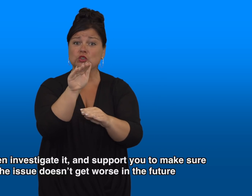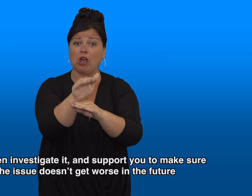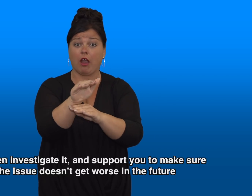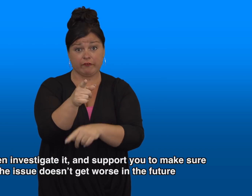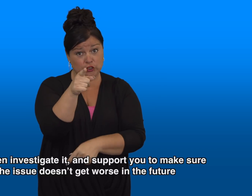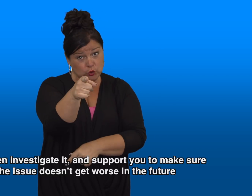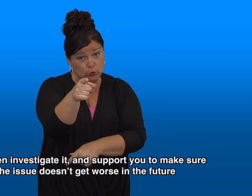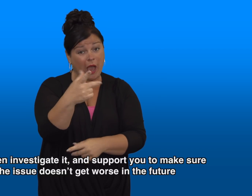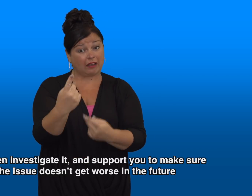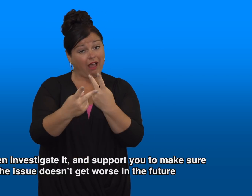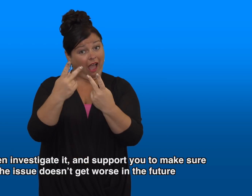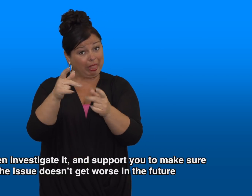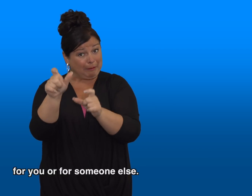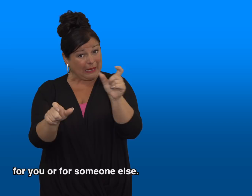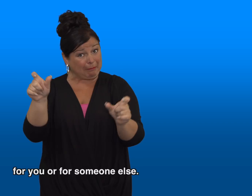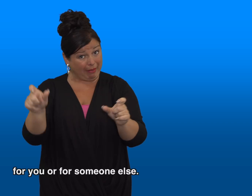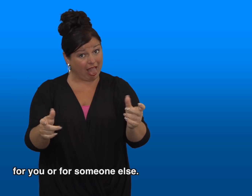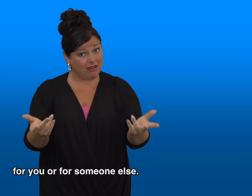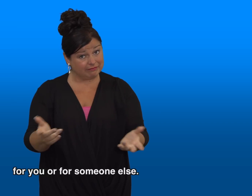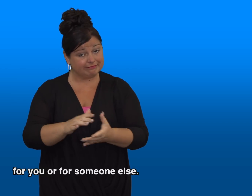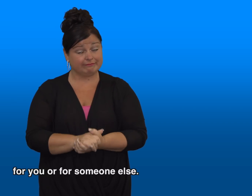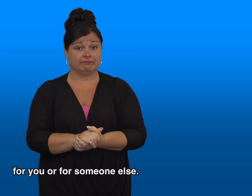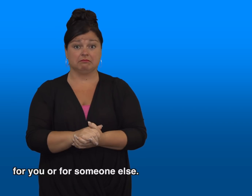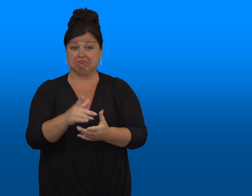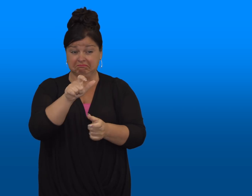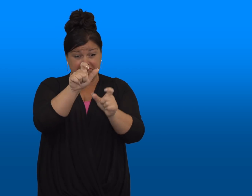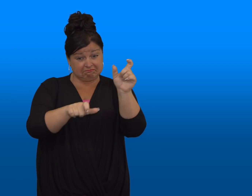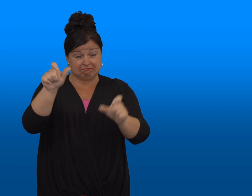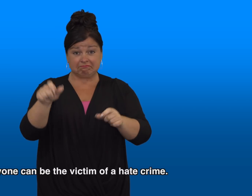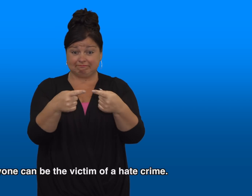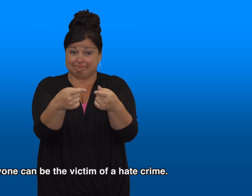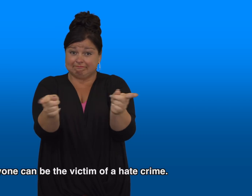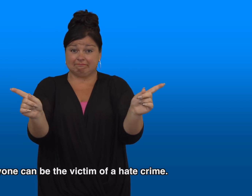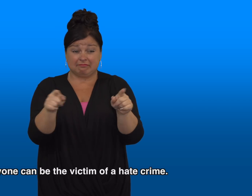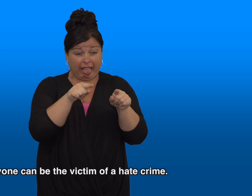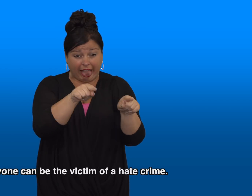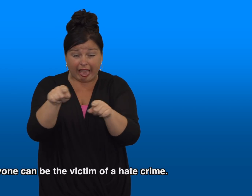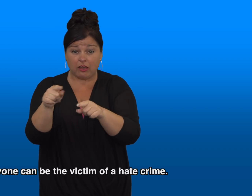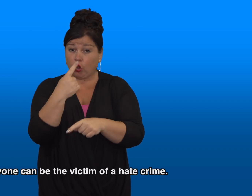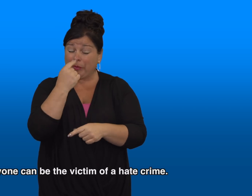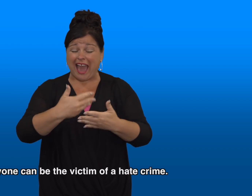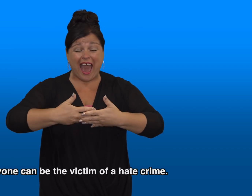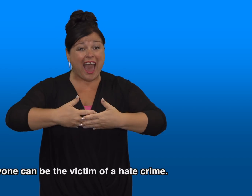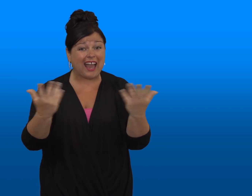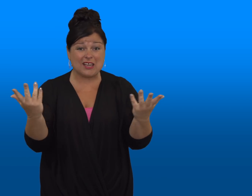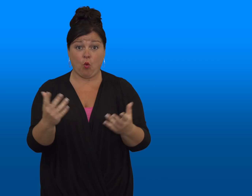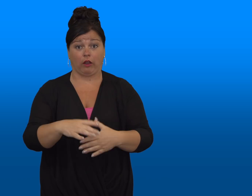that the issue doesn't get worse in the future for you or for someone else. Anyone can be the victim of a hate crime.